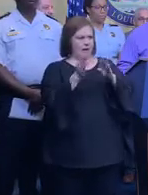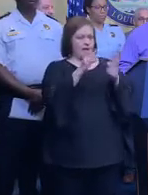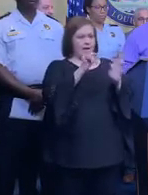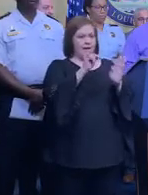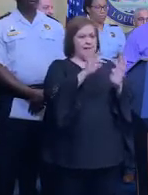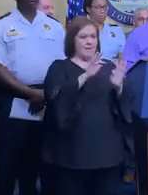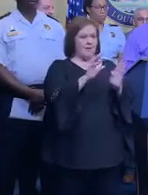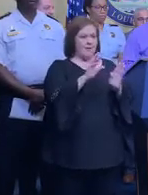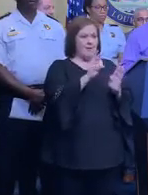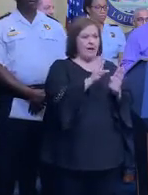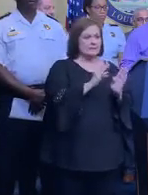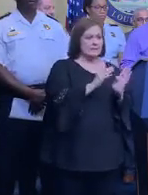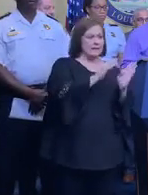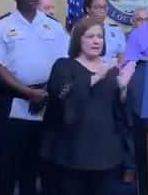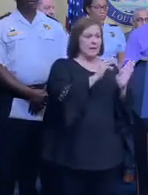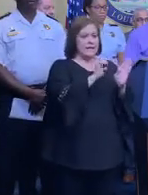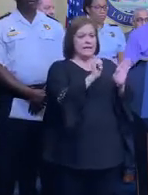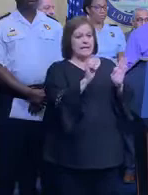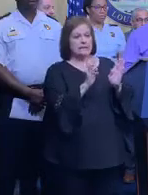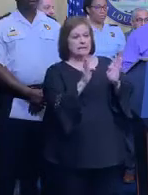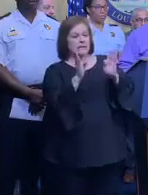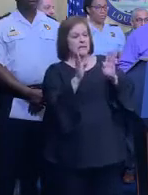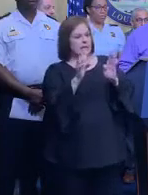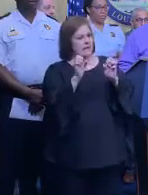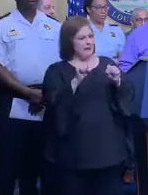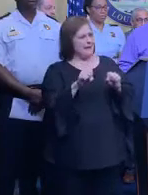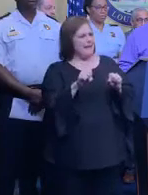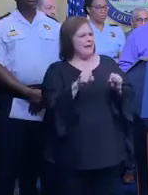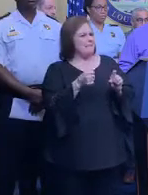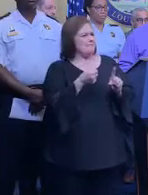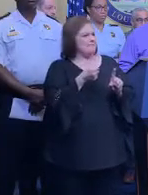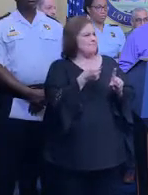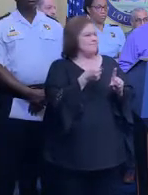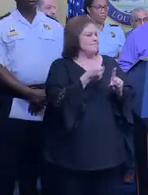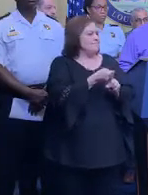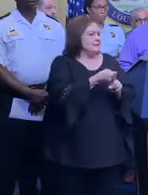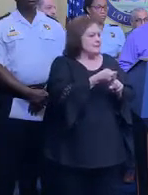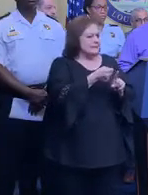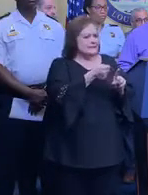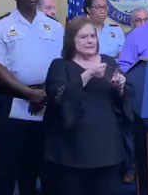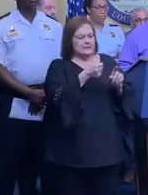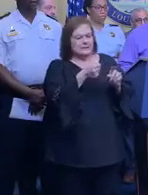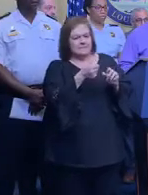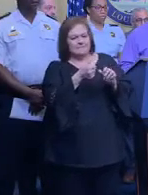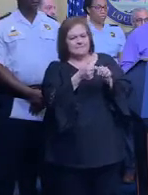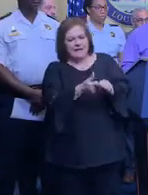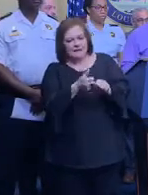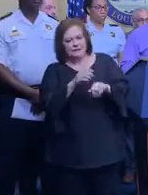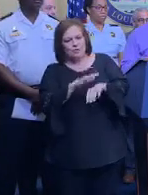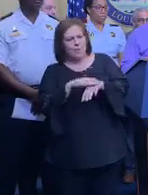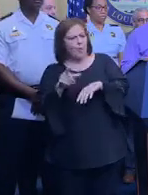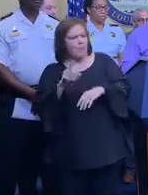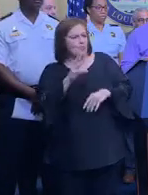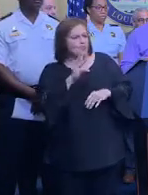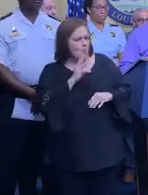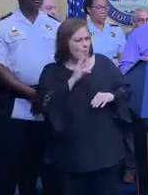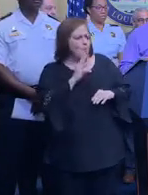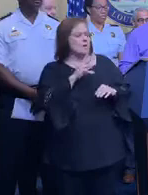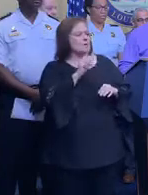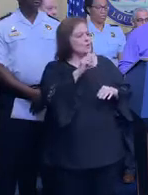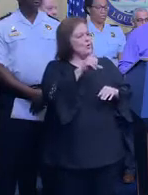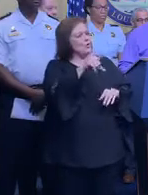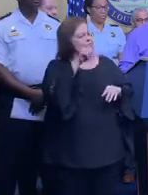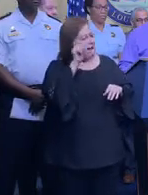little bit to the west or to the east, it can have a huge impact on the way the storm surge interact with the river. And so therefore people need to keep